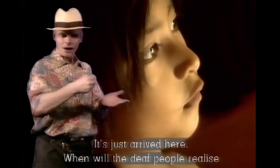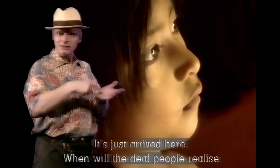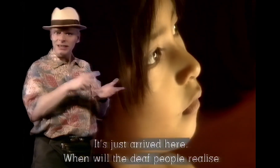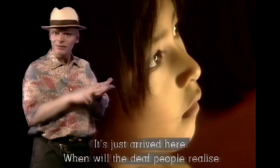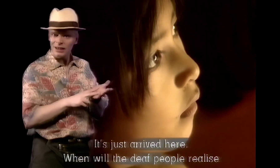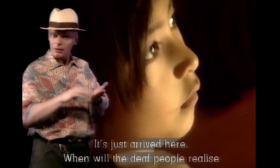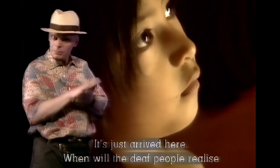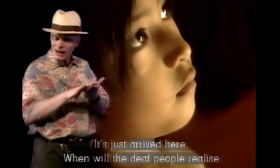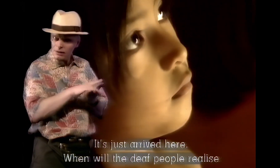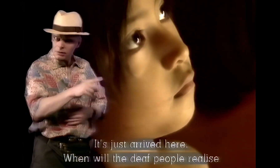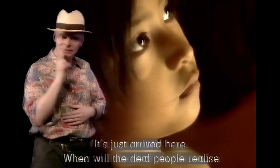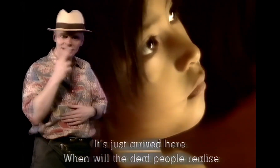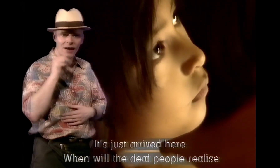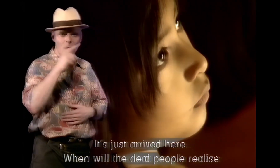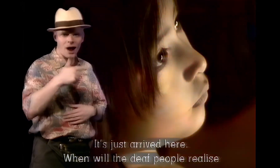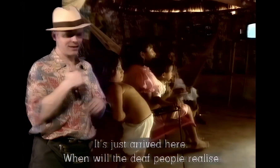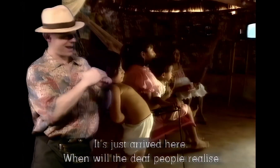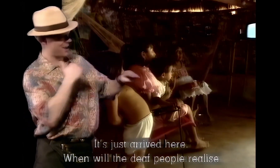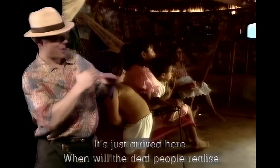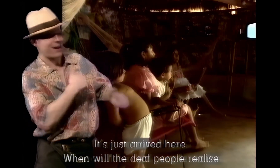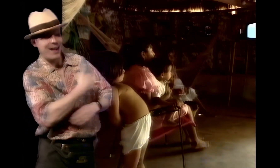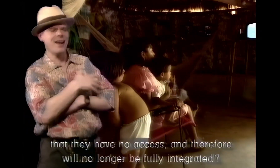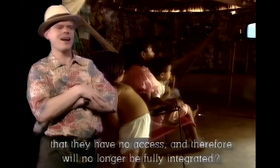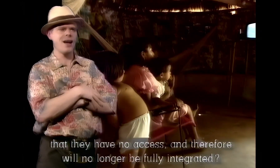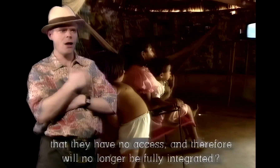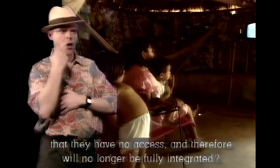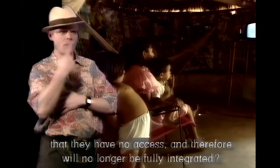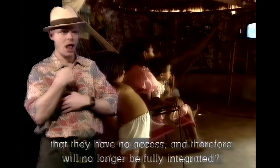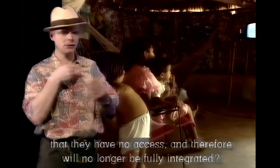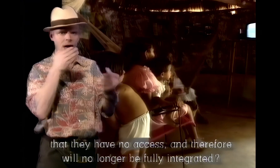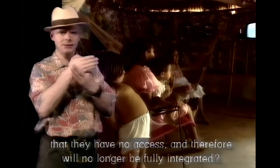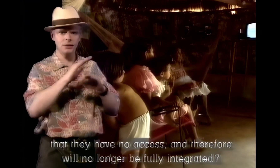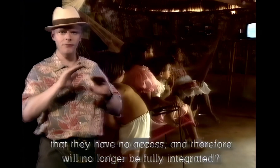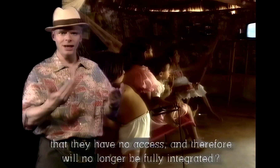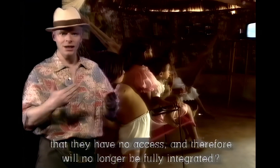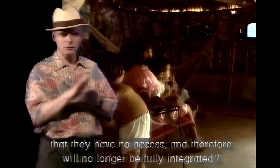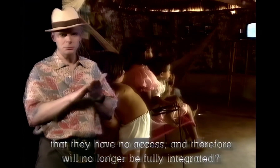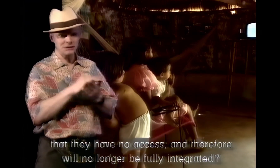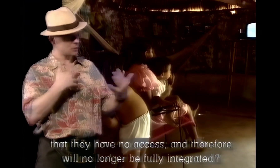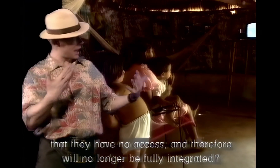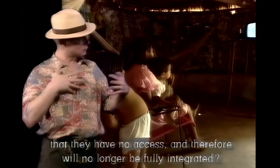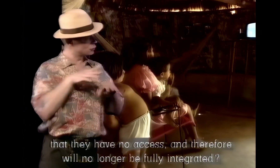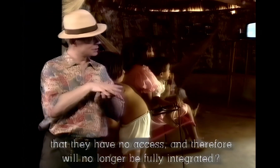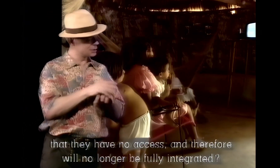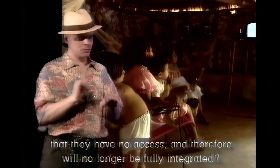here. When will the deaf people realize that they have no access and therefore will no longer be fully